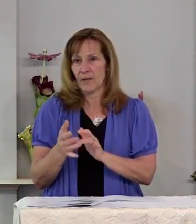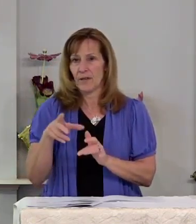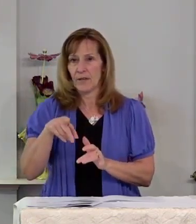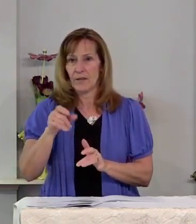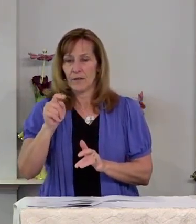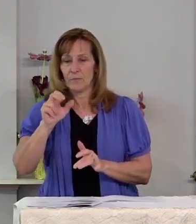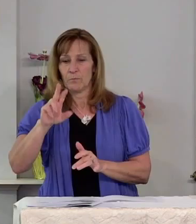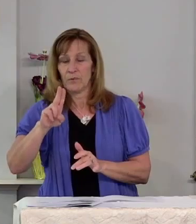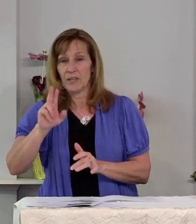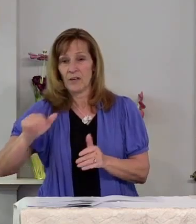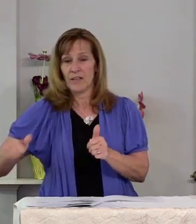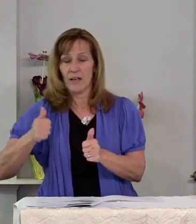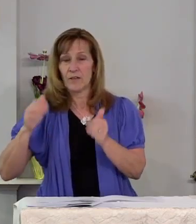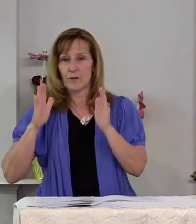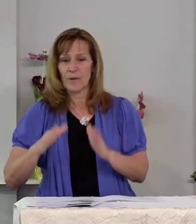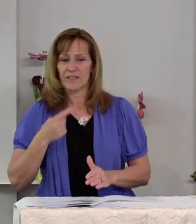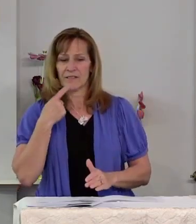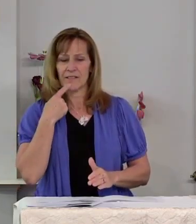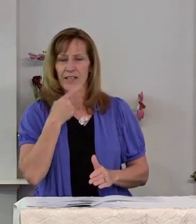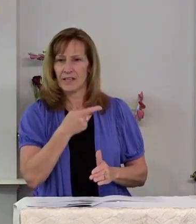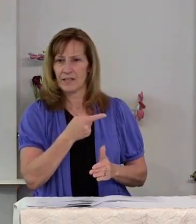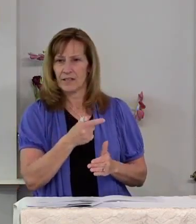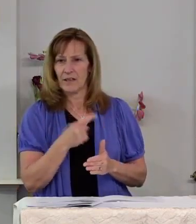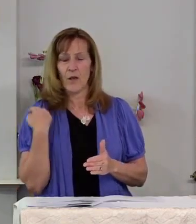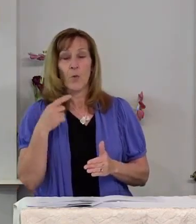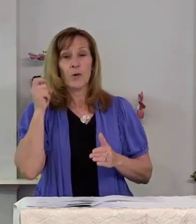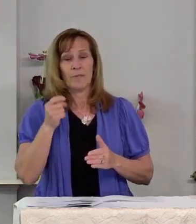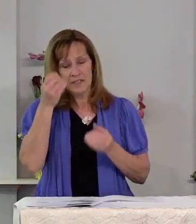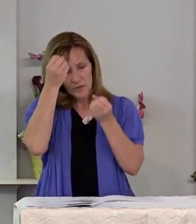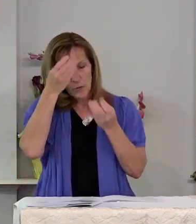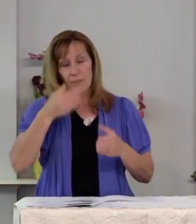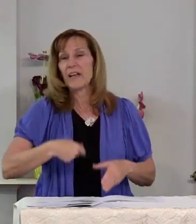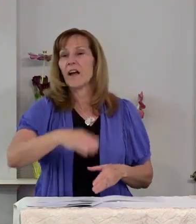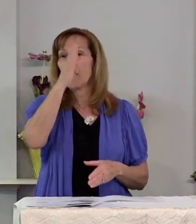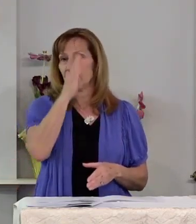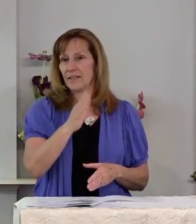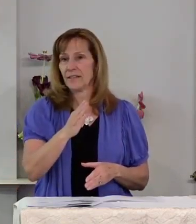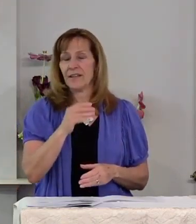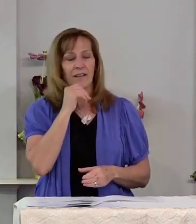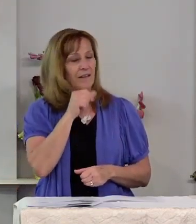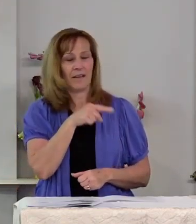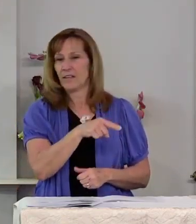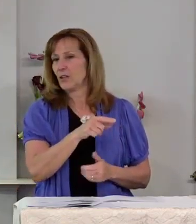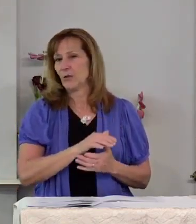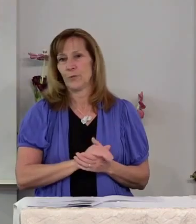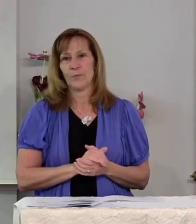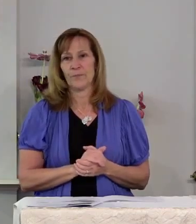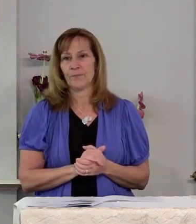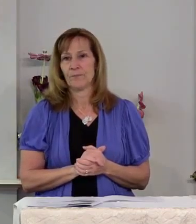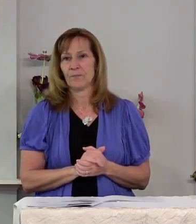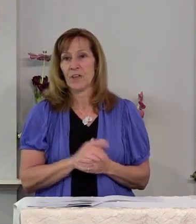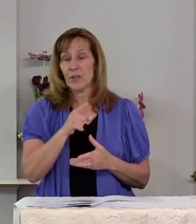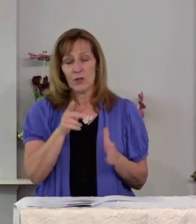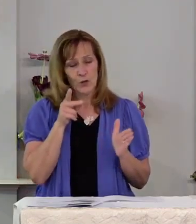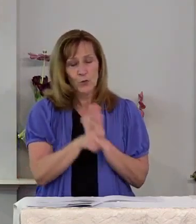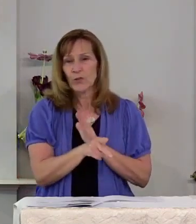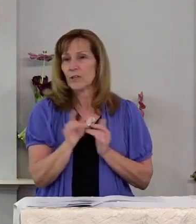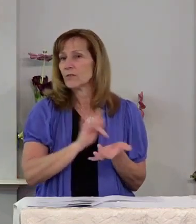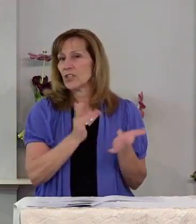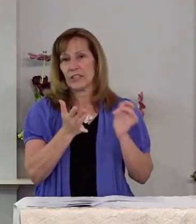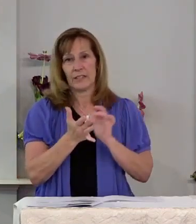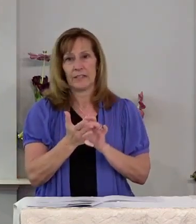Peter and the other apostles answered, "We must obey God, not you. You killed